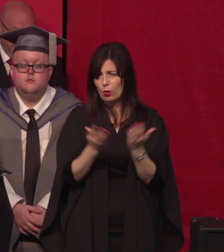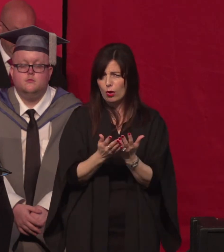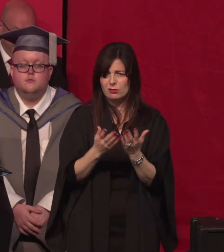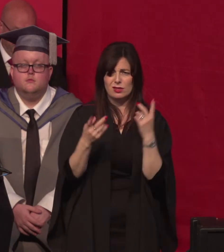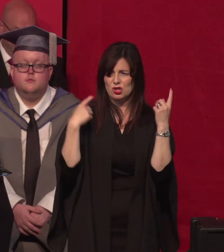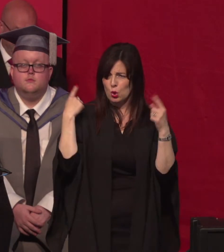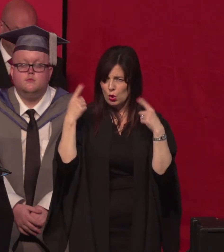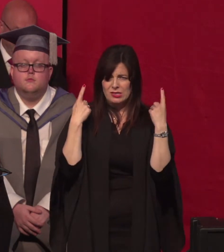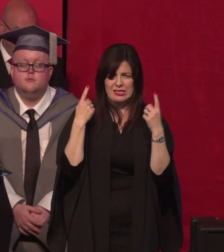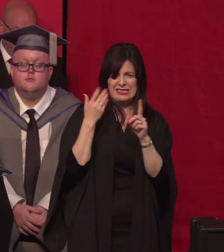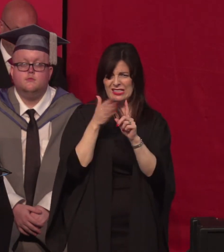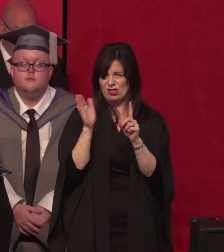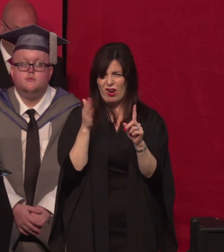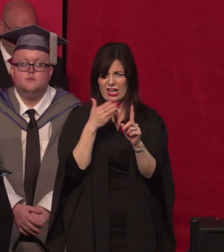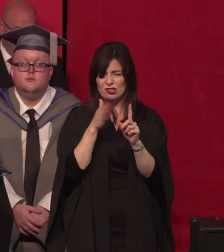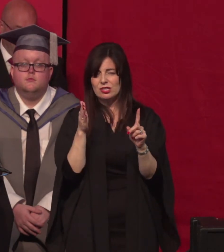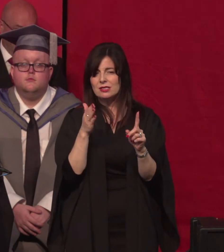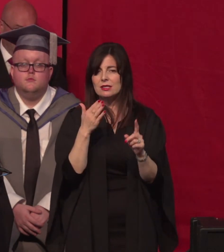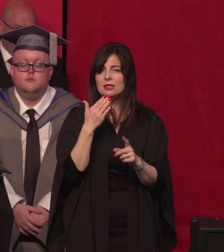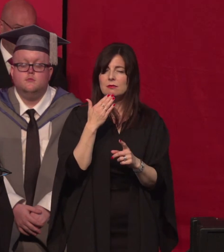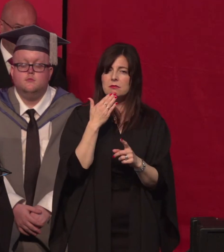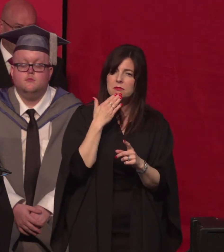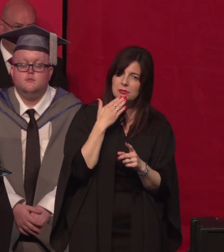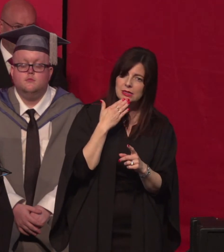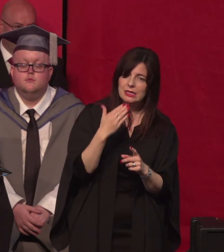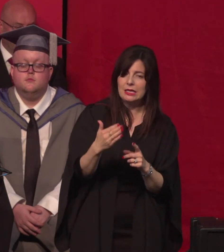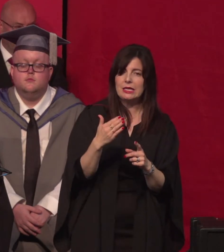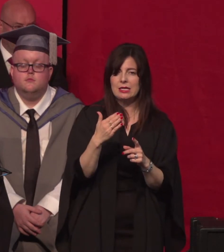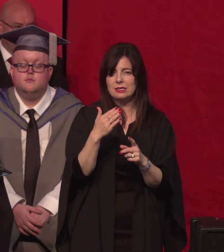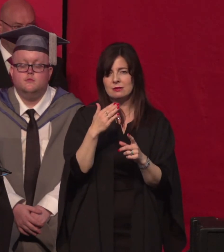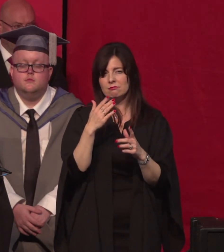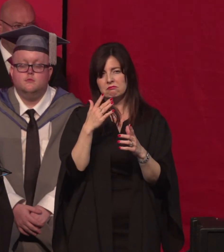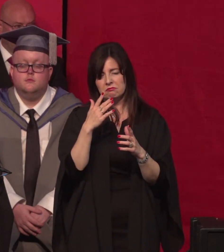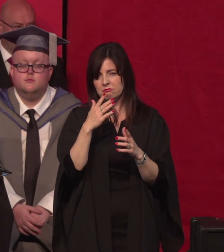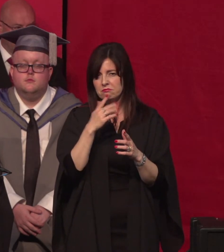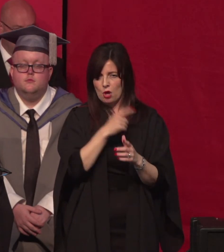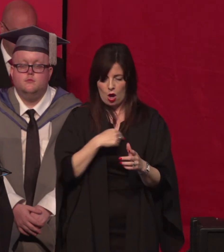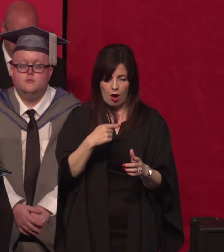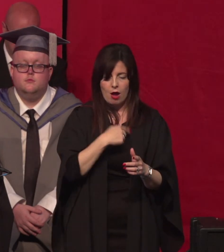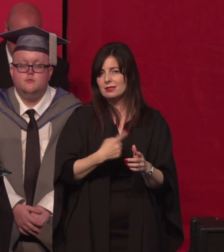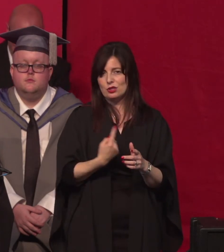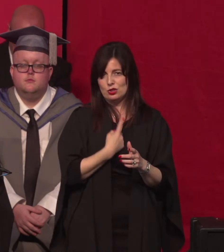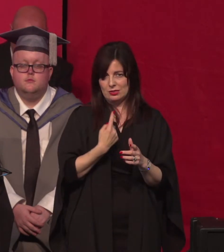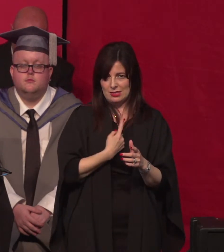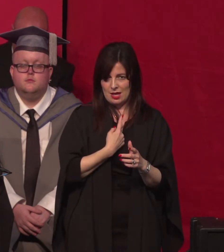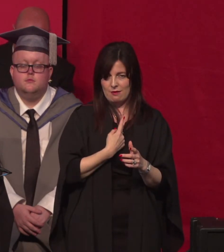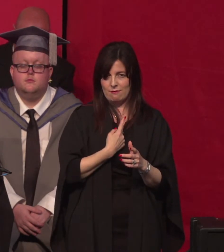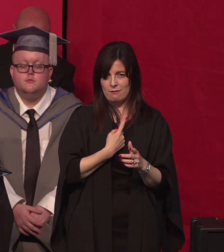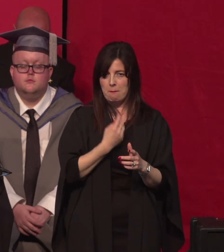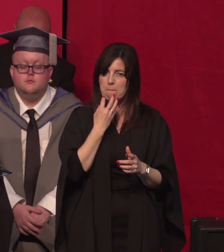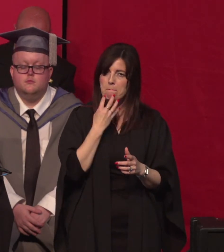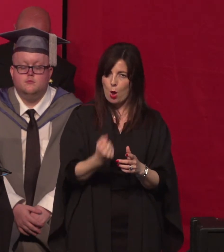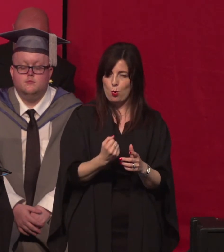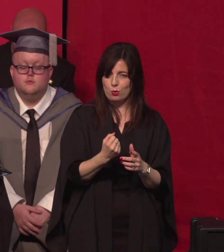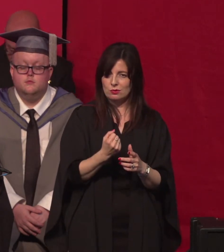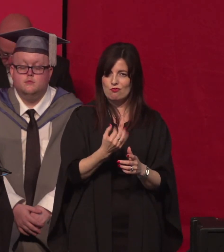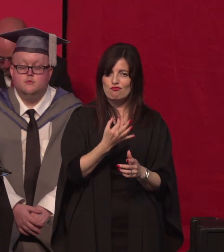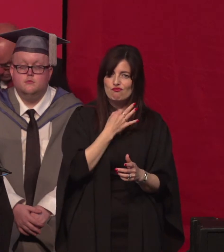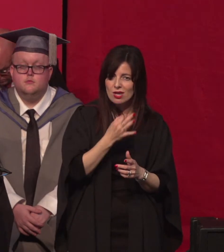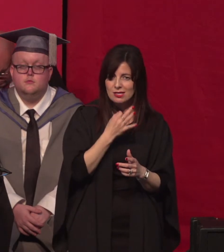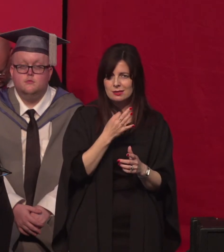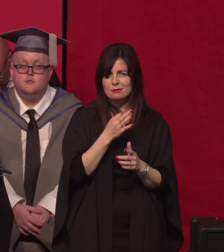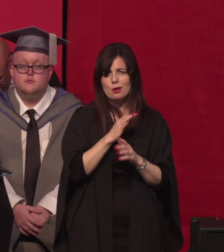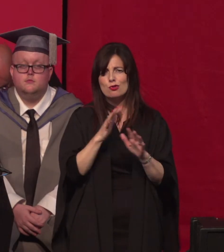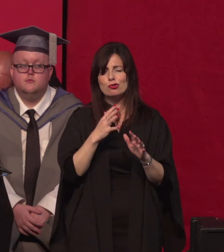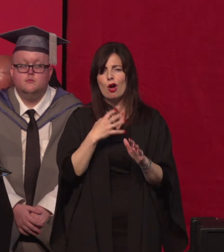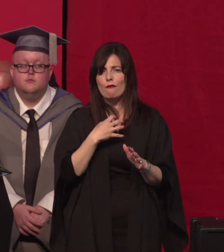and distractions, please stay true to yourself and your own principles. Be bold, take risks, and don't be